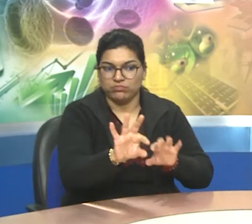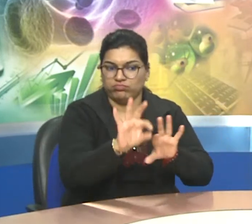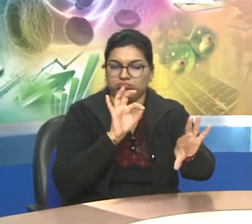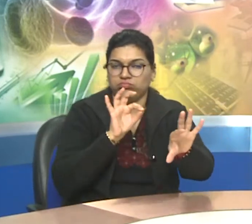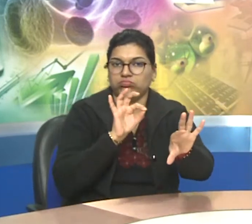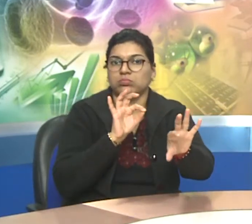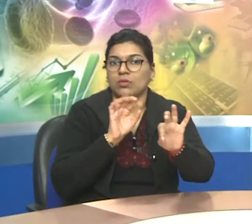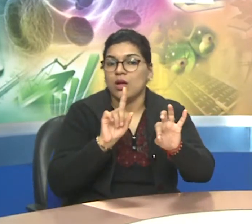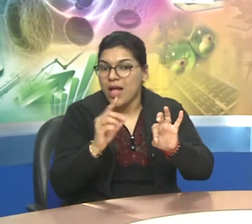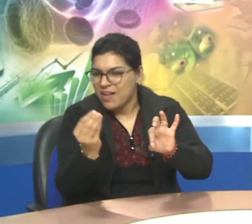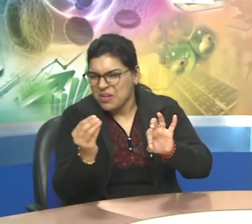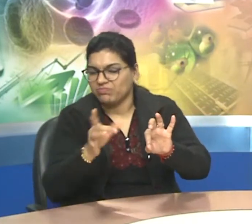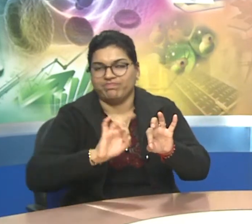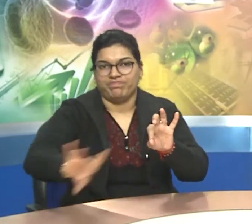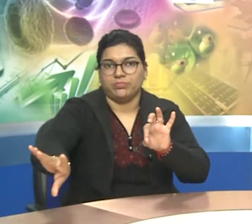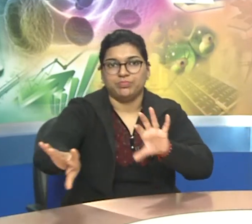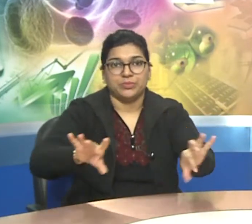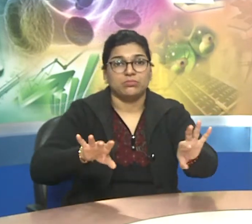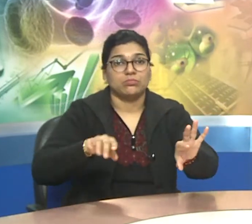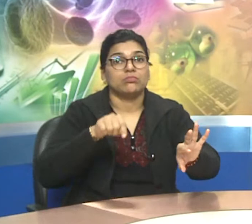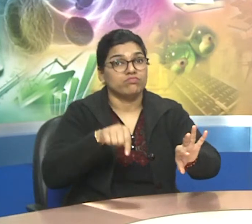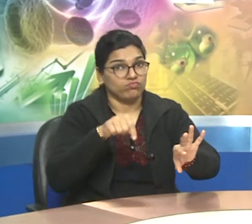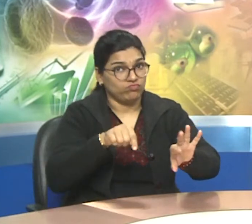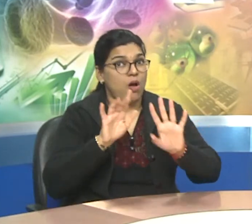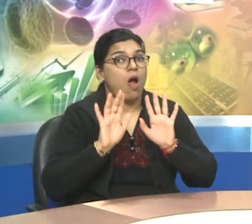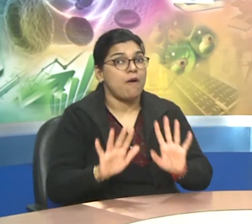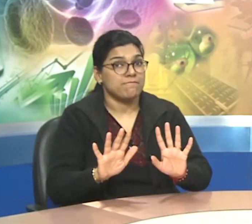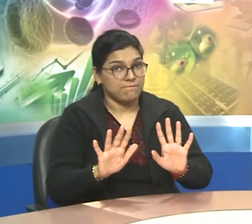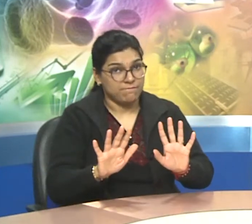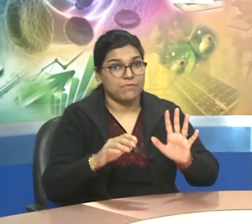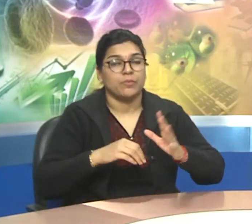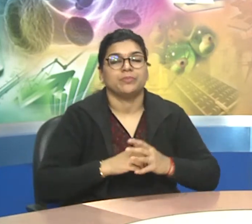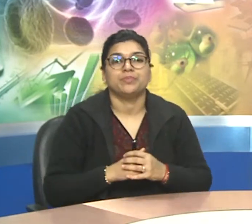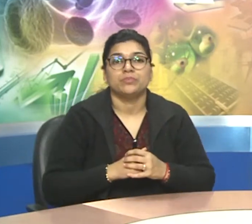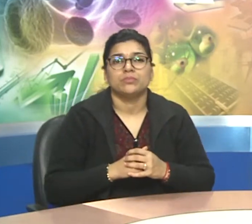So now let's read to find out more about recycling.